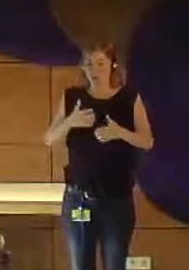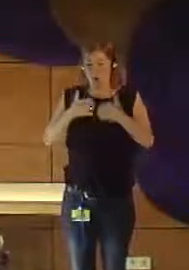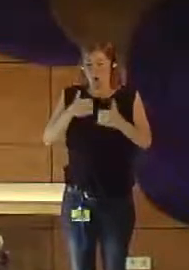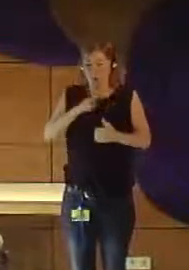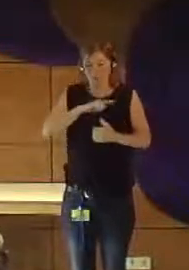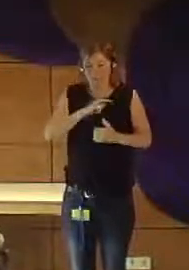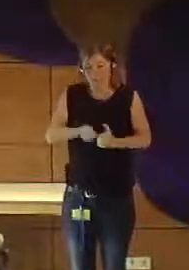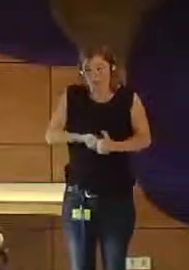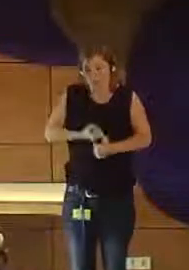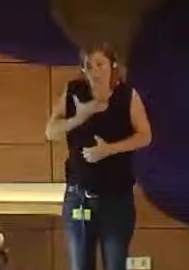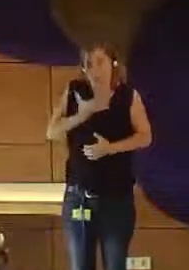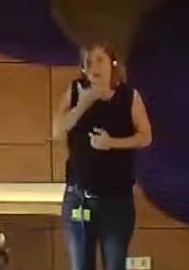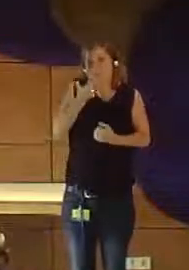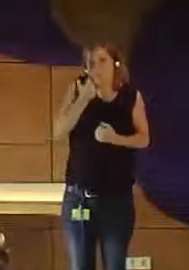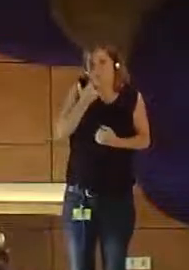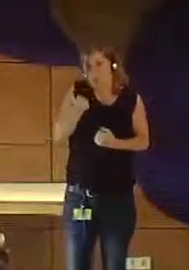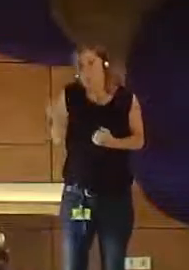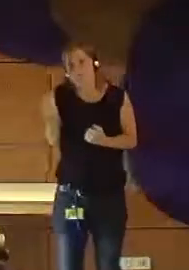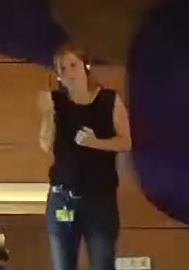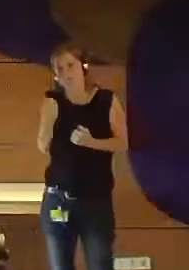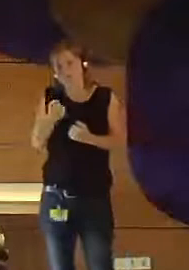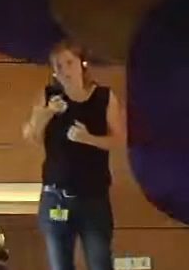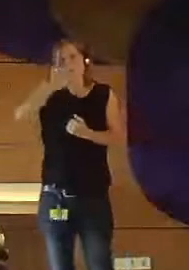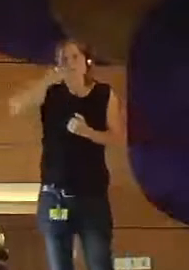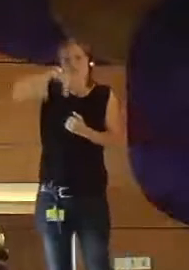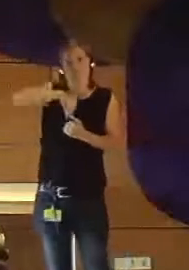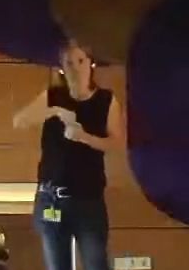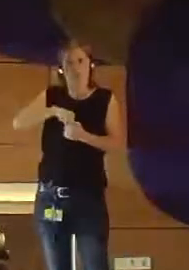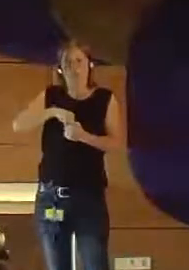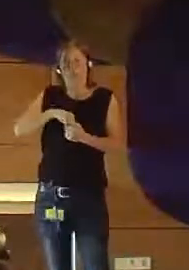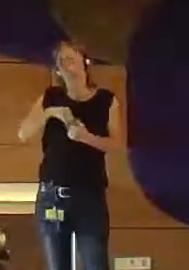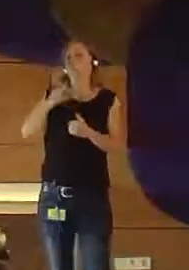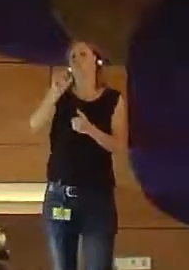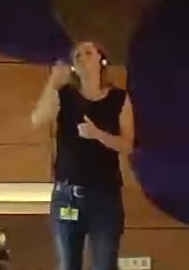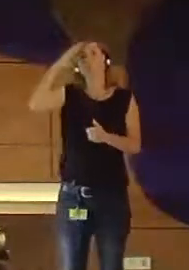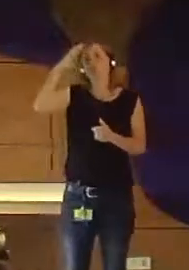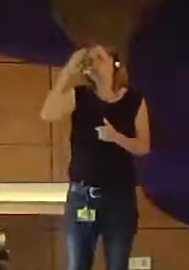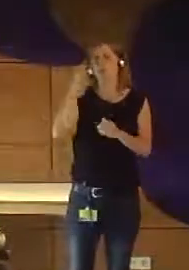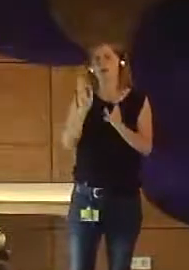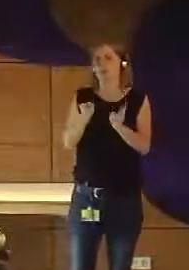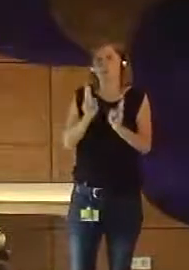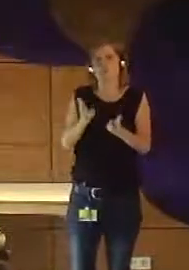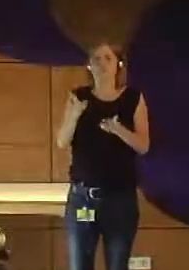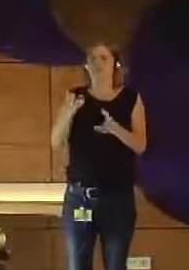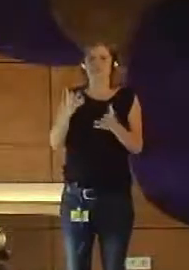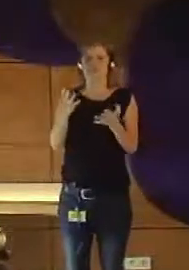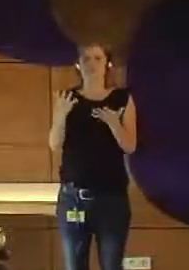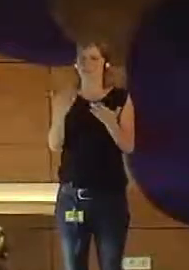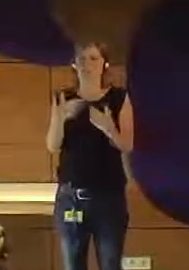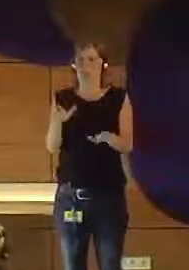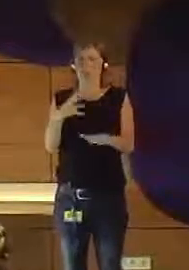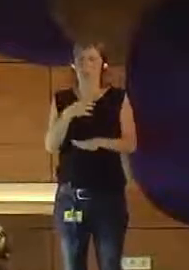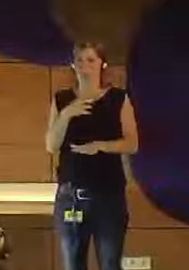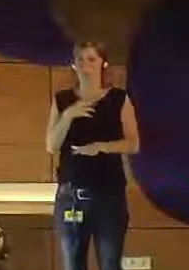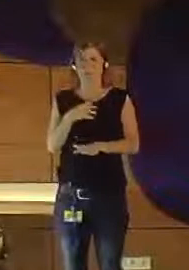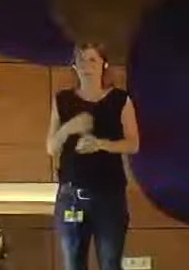necessarily anticipate problems, certainly not in boys. So HCG, which is the equivalent of LH, or what we